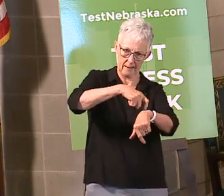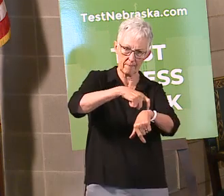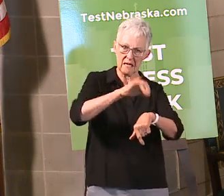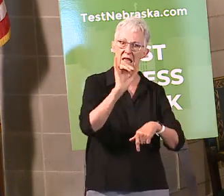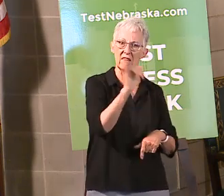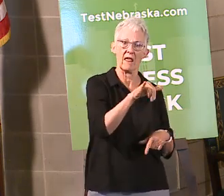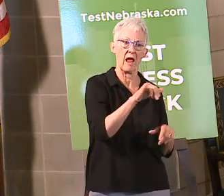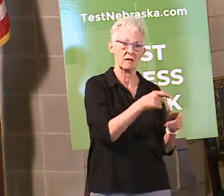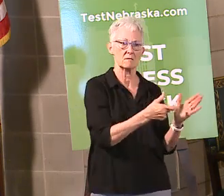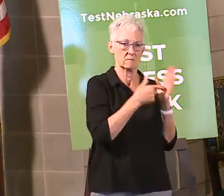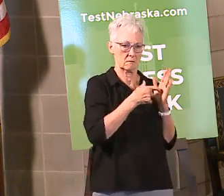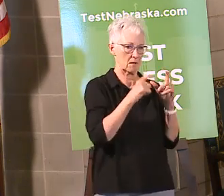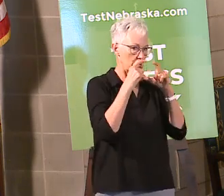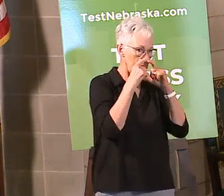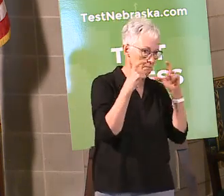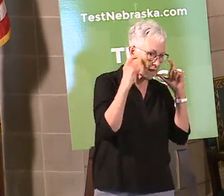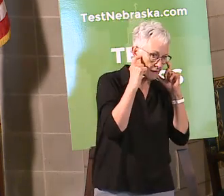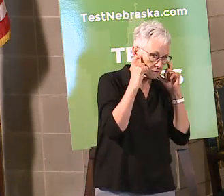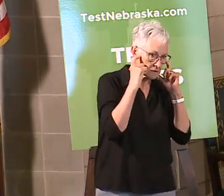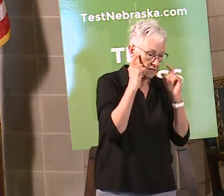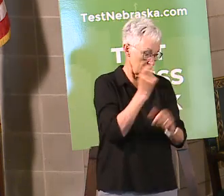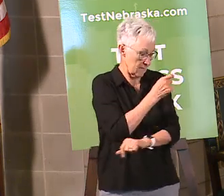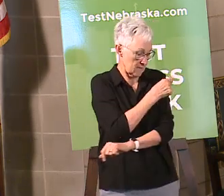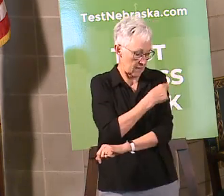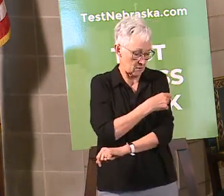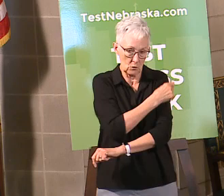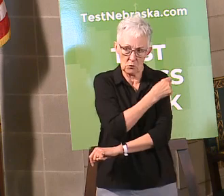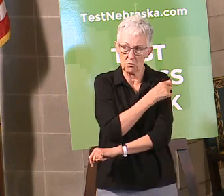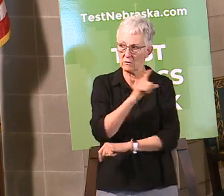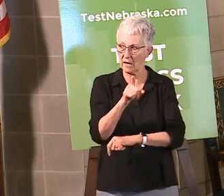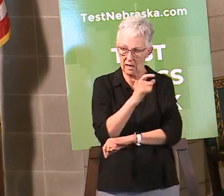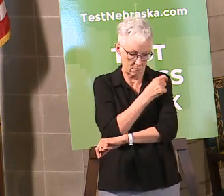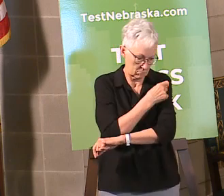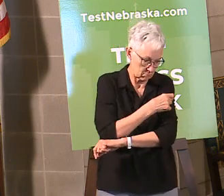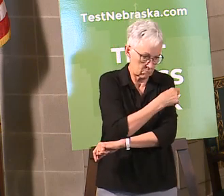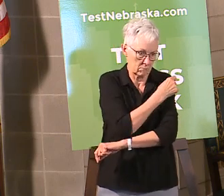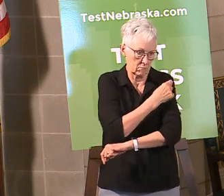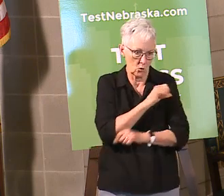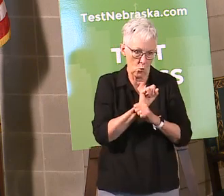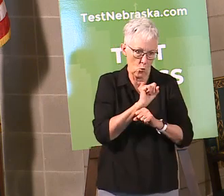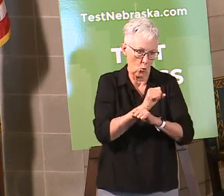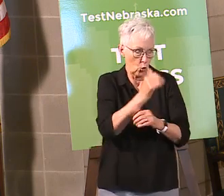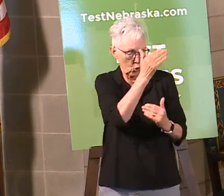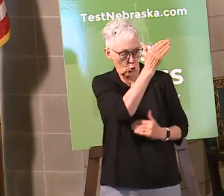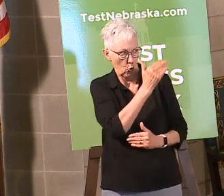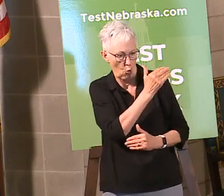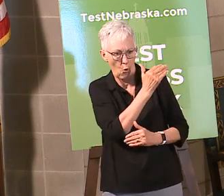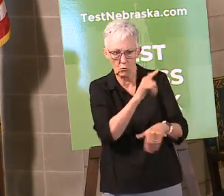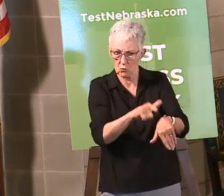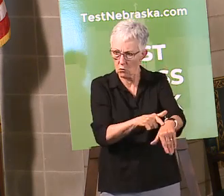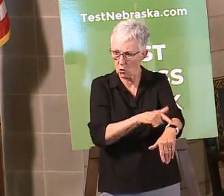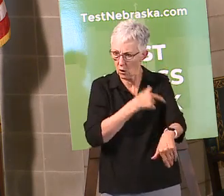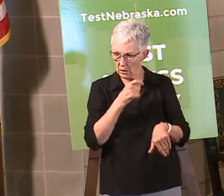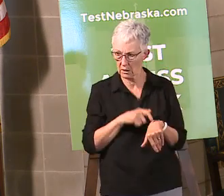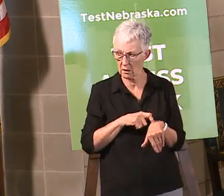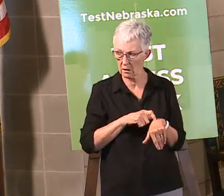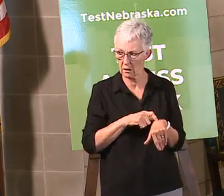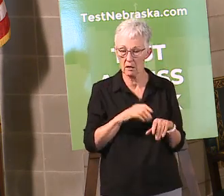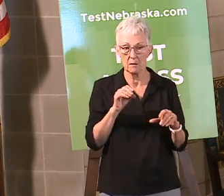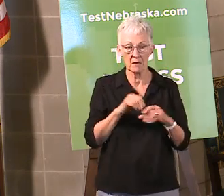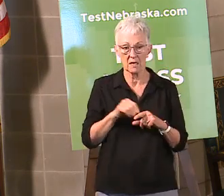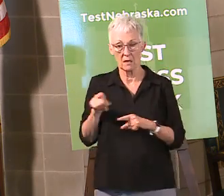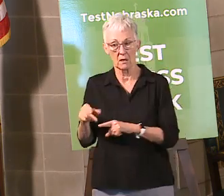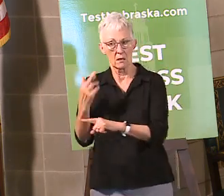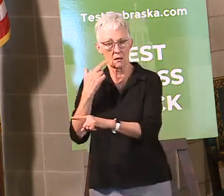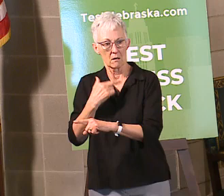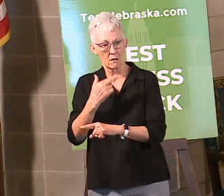restaurants, we're not requiring, restaurant patrons to wear a mask. Obviously, that would be difficult to eat when wearing a mask. But we put in the guidance documents